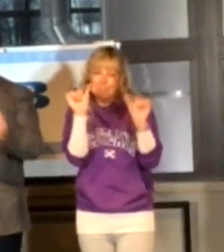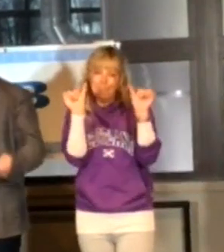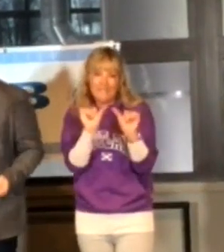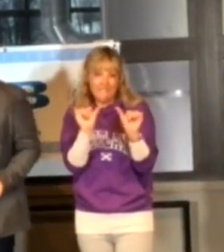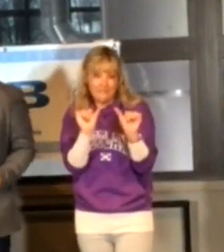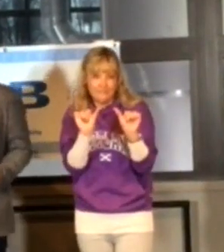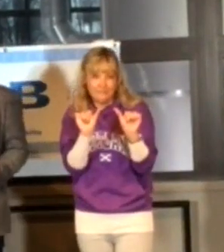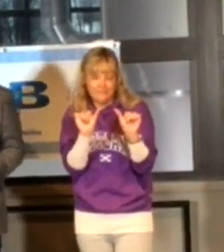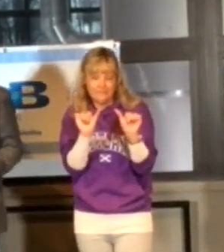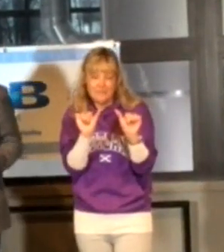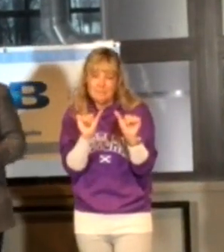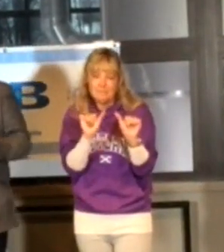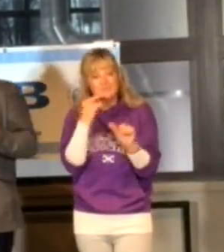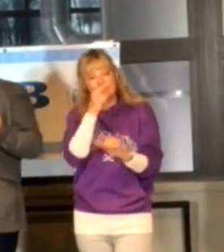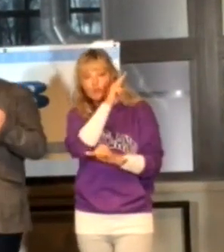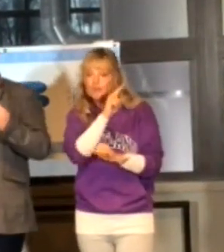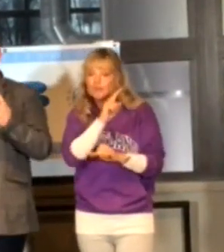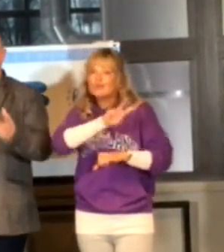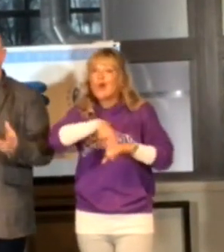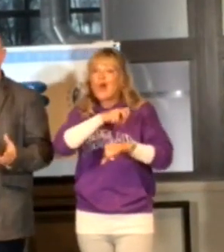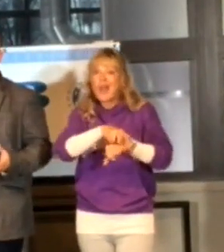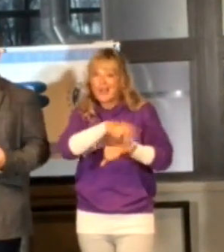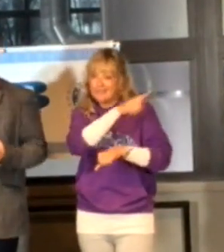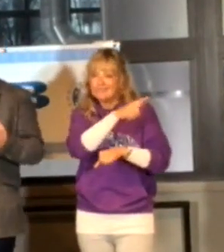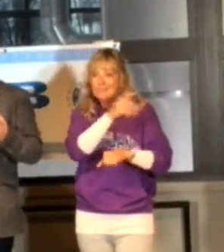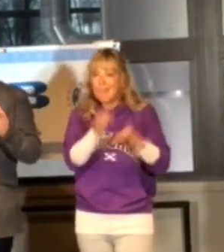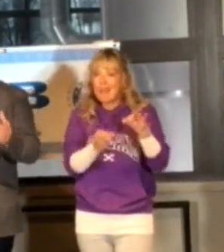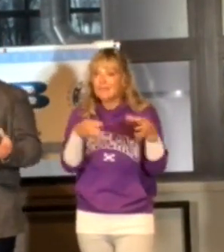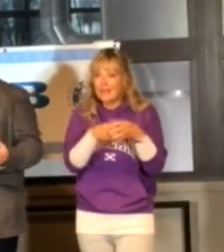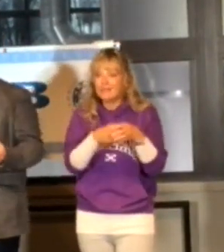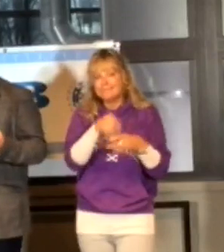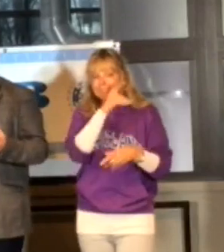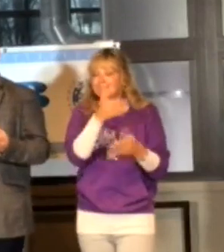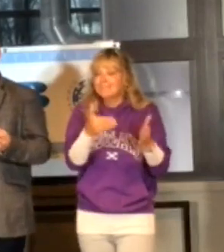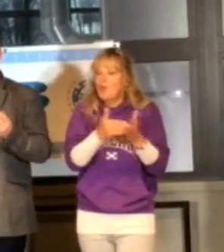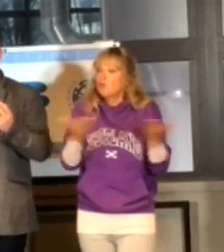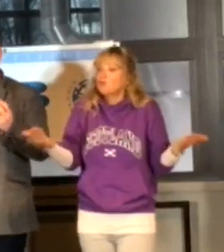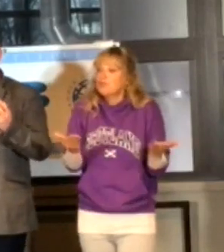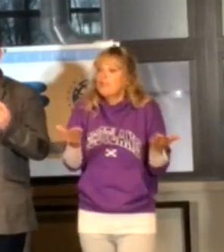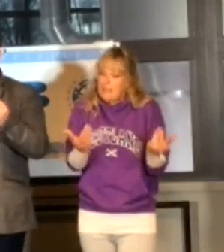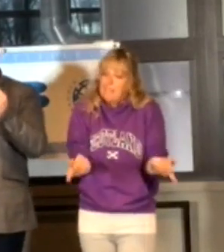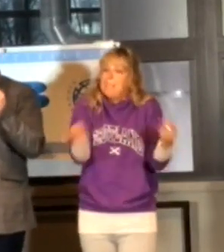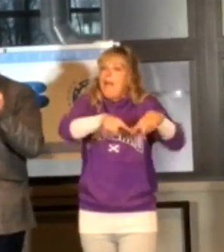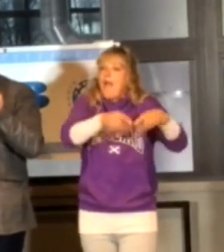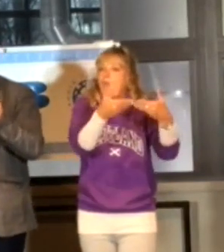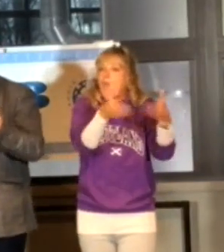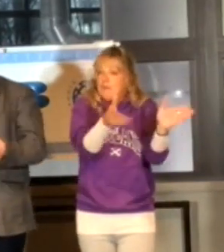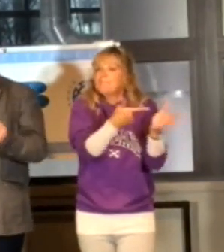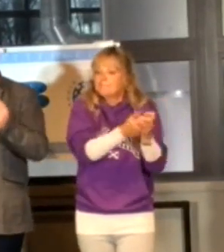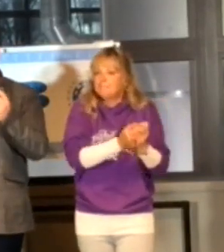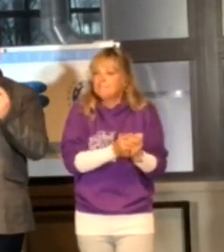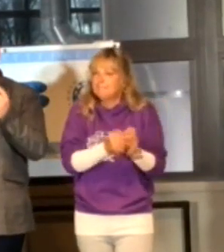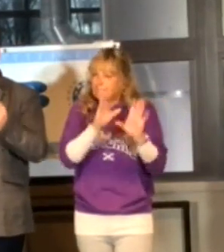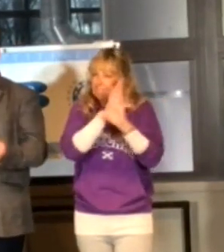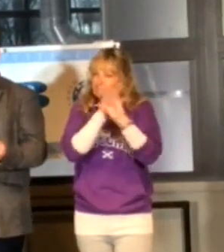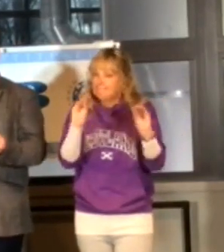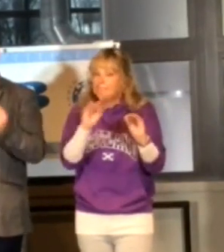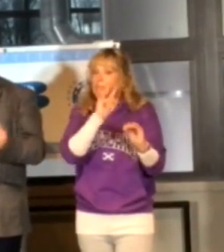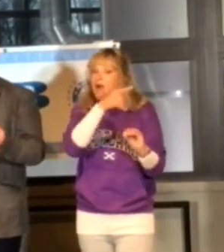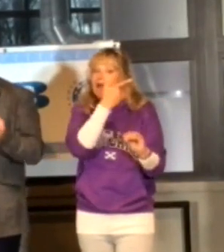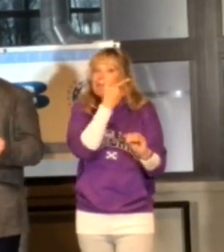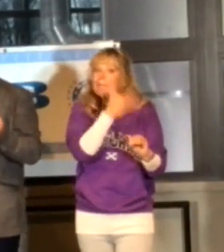political parties back home. Stormont Executive is reconvened today. In the entire agreement